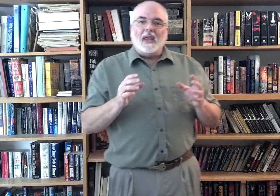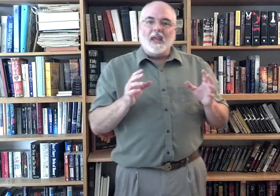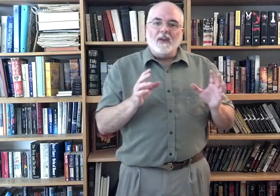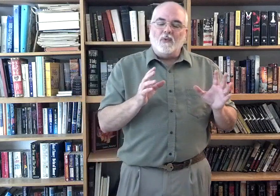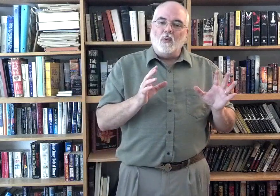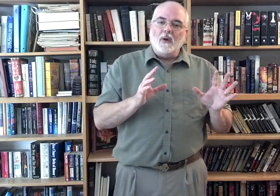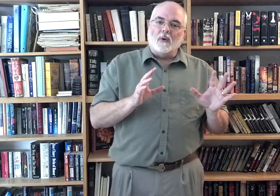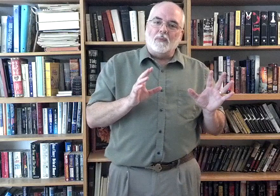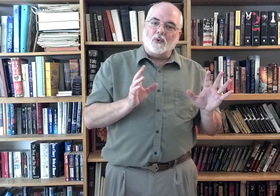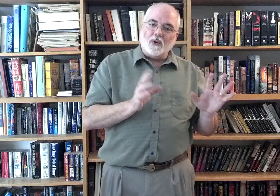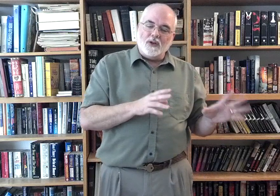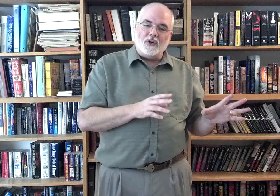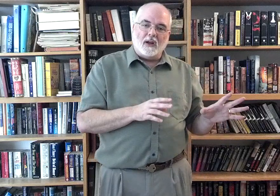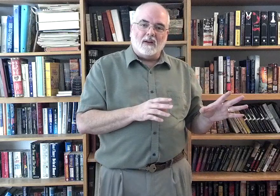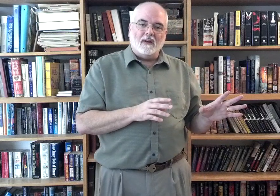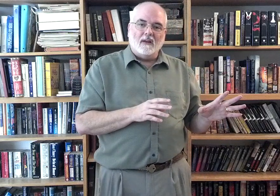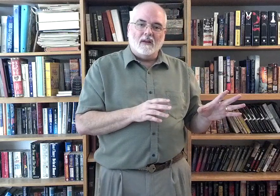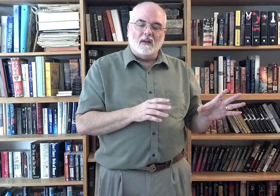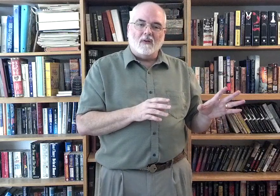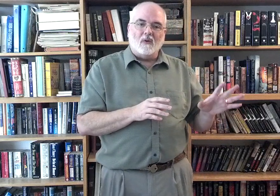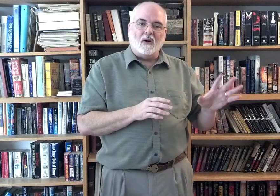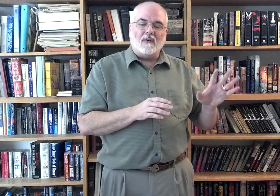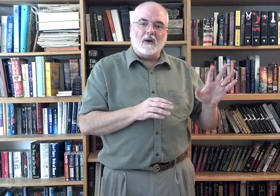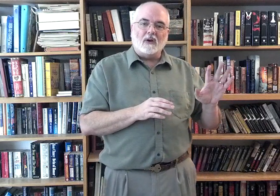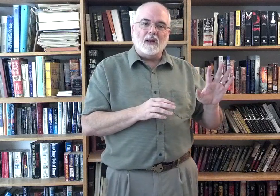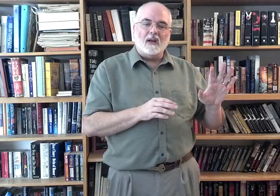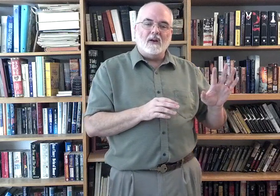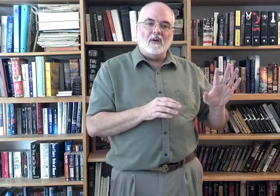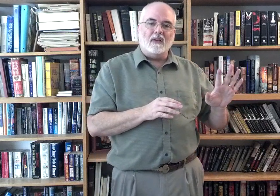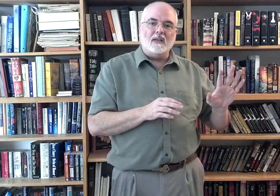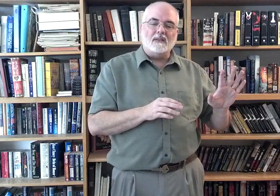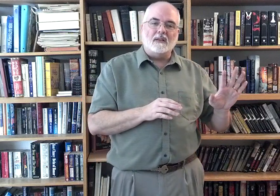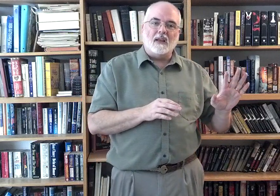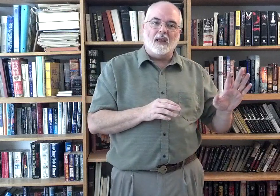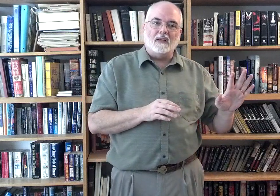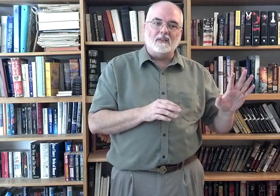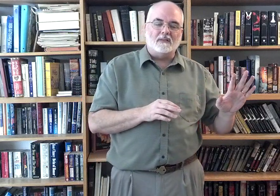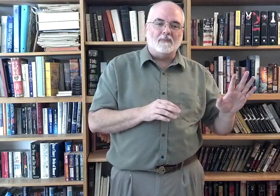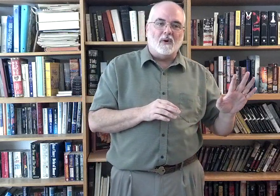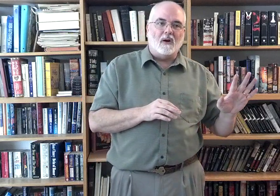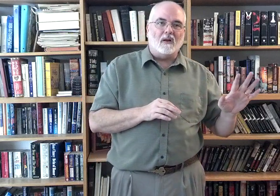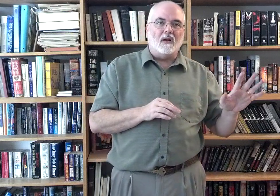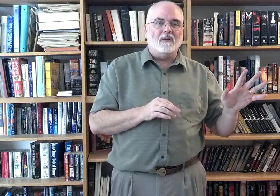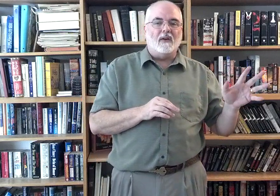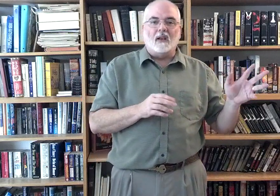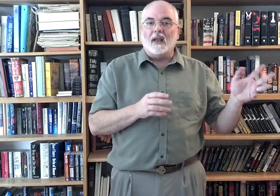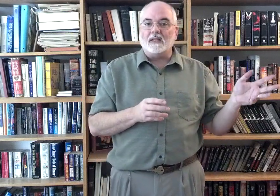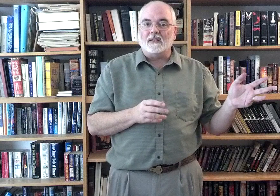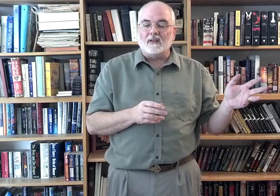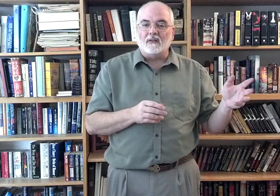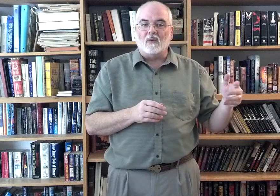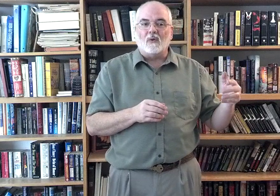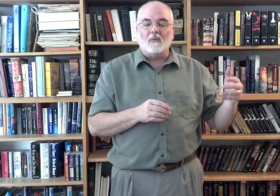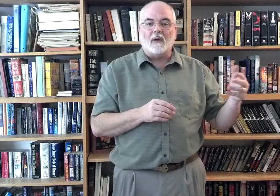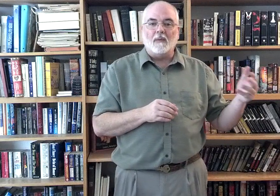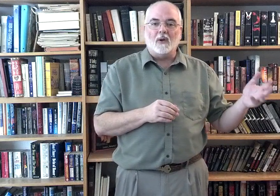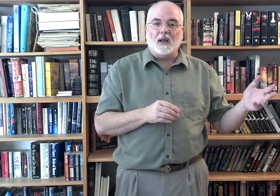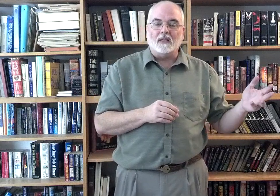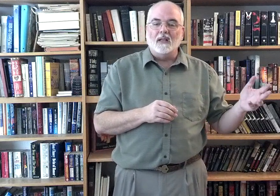If we were preaching, or if I were hearing this as part of a lesson or a Bible class,